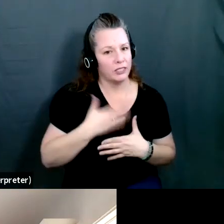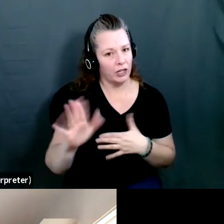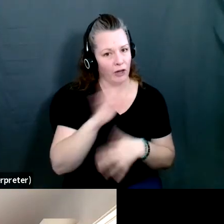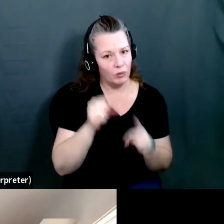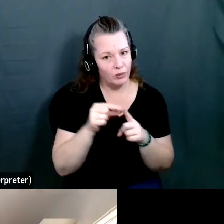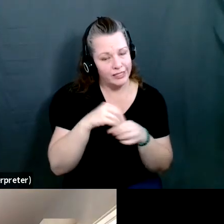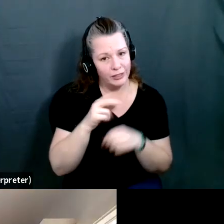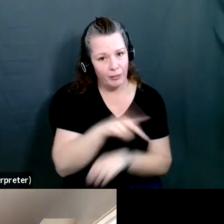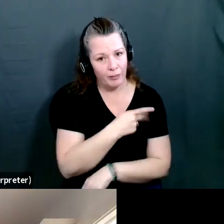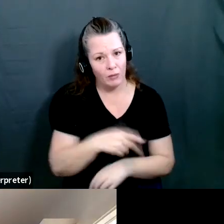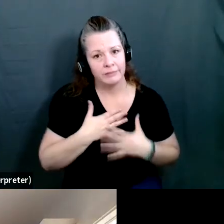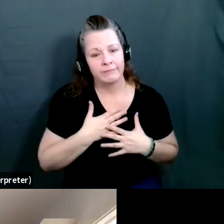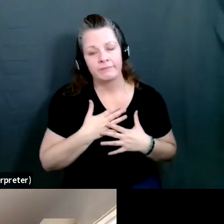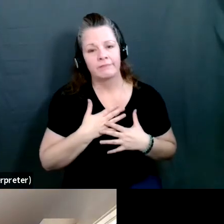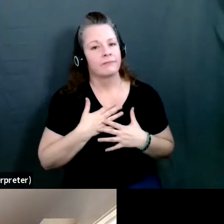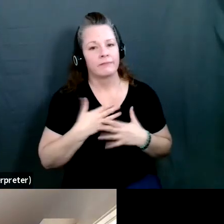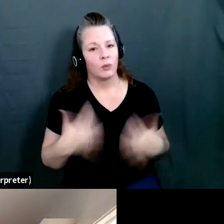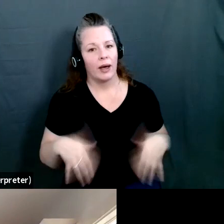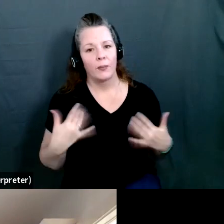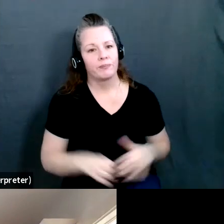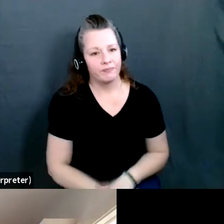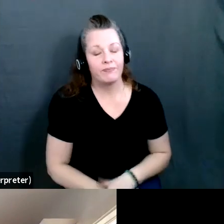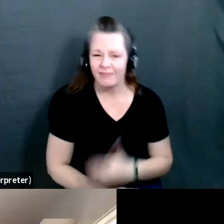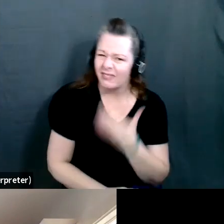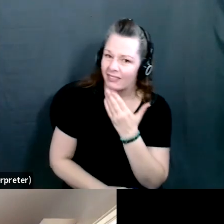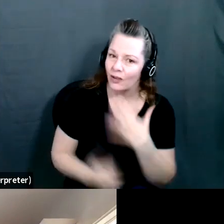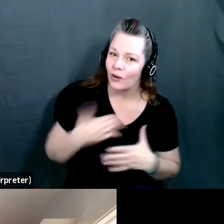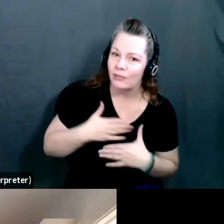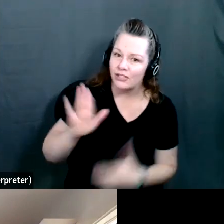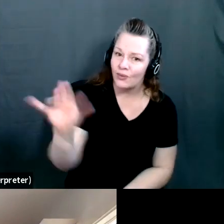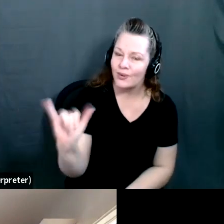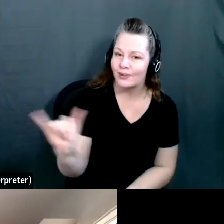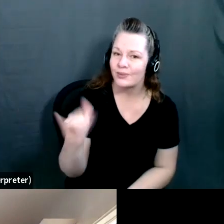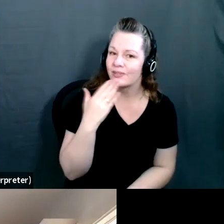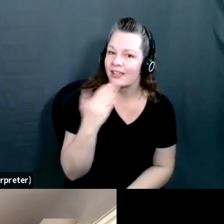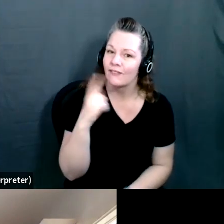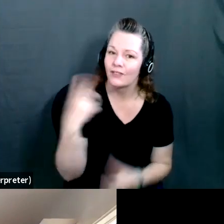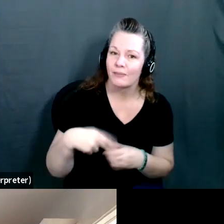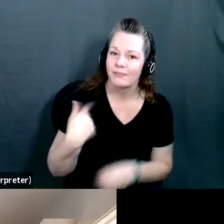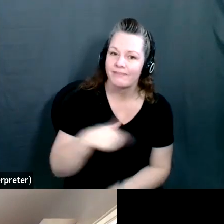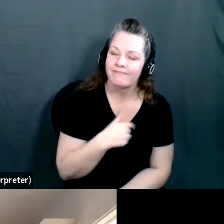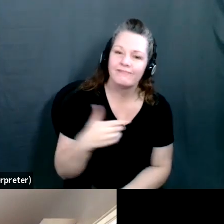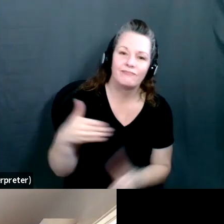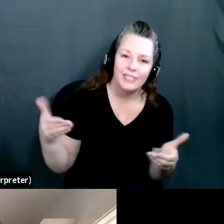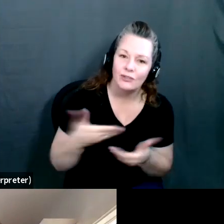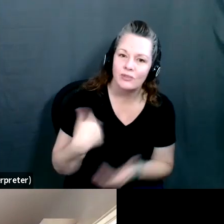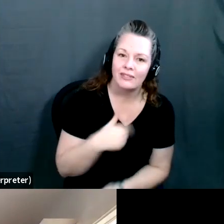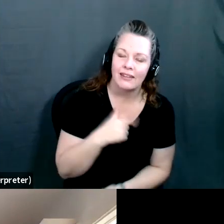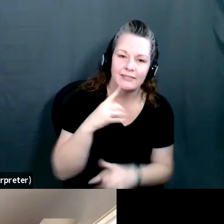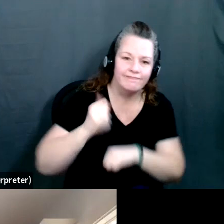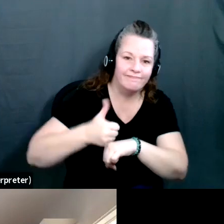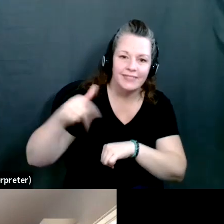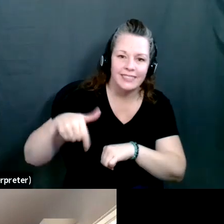poems, man. Yeah, thank you so much. Thank you. Appreciate yours too. Thank you for being here. Yeah. Of course. Thank